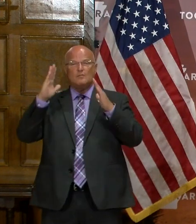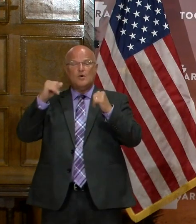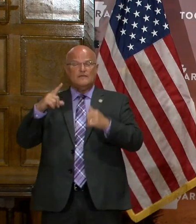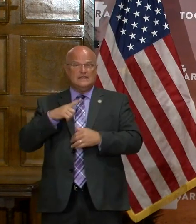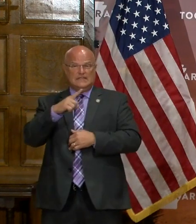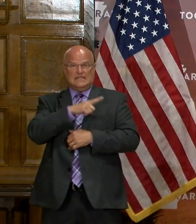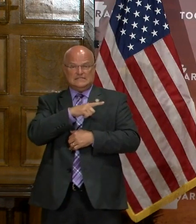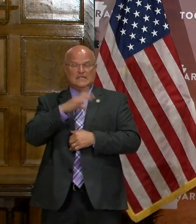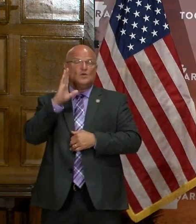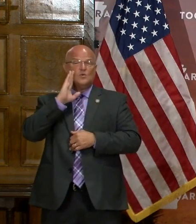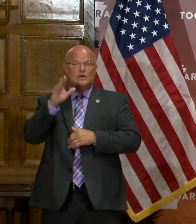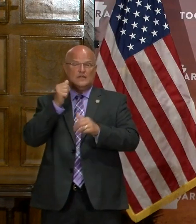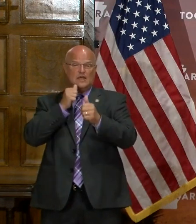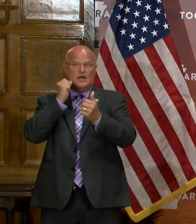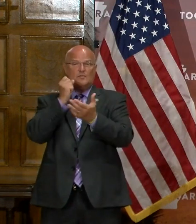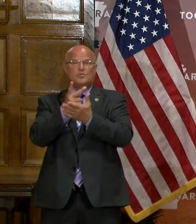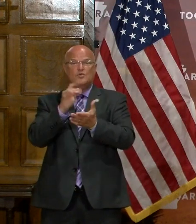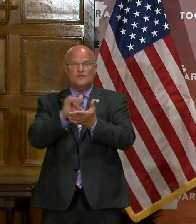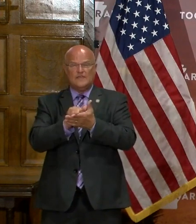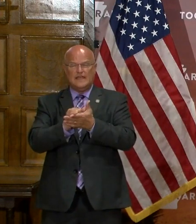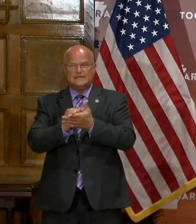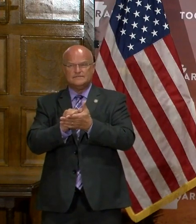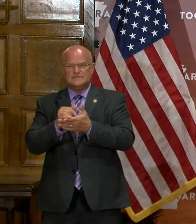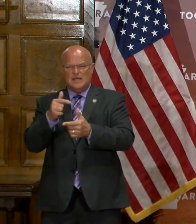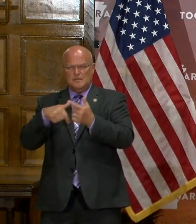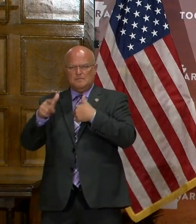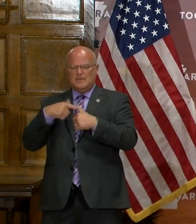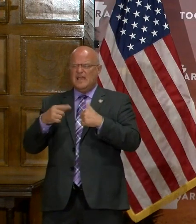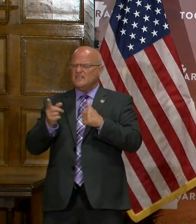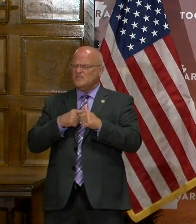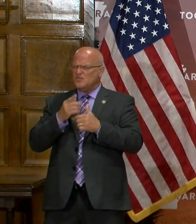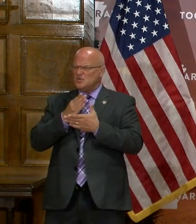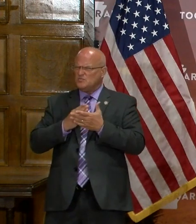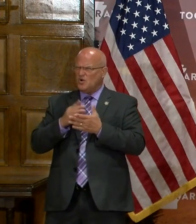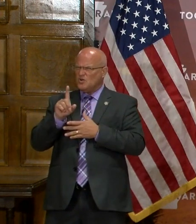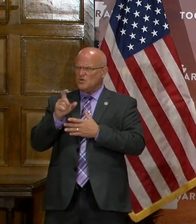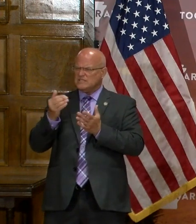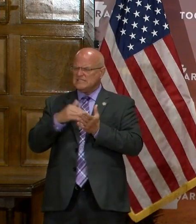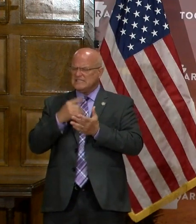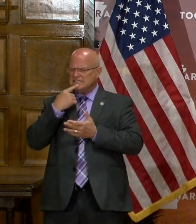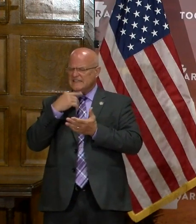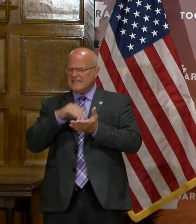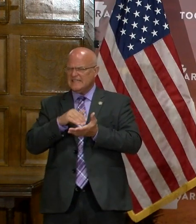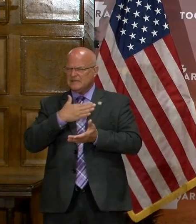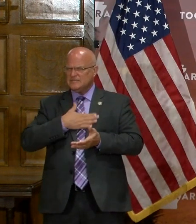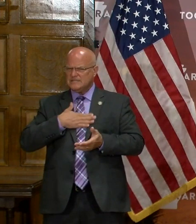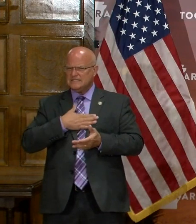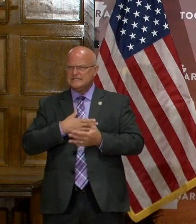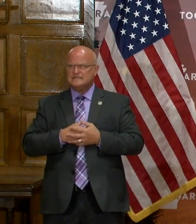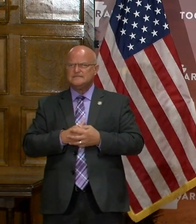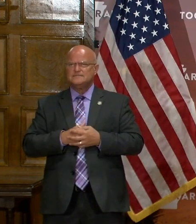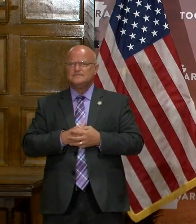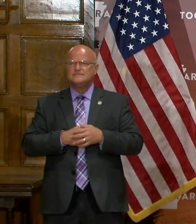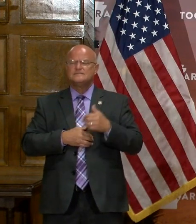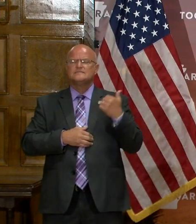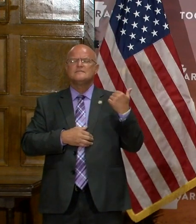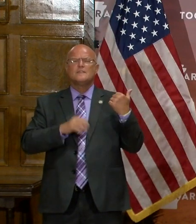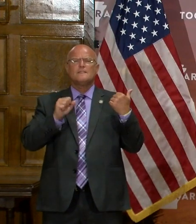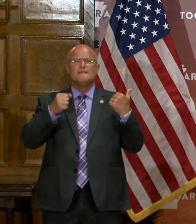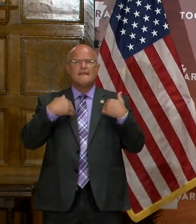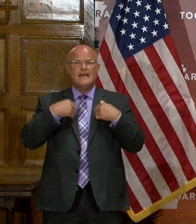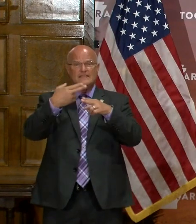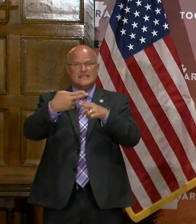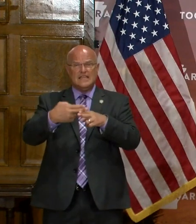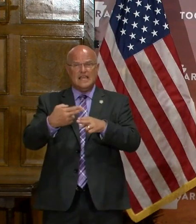Council will approve that. The first part of your question, can you trigger me again on that? Yeah, I was just curious if you